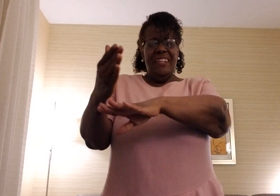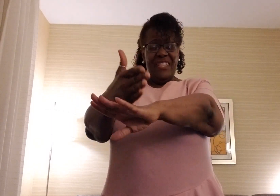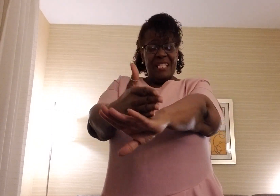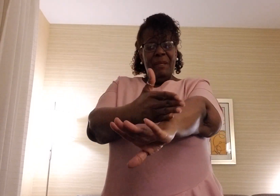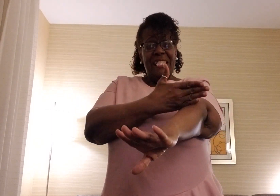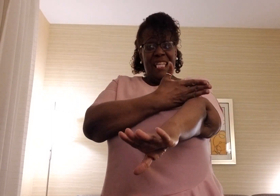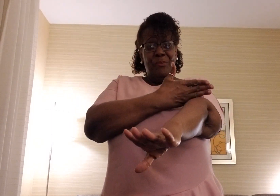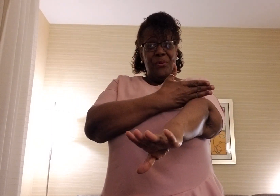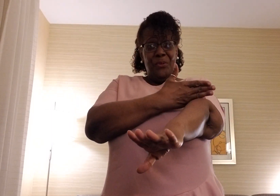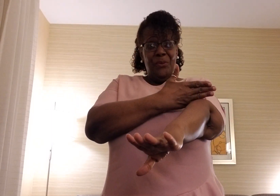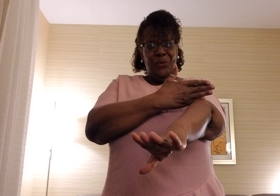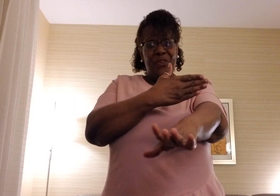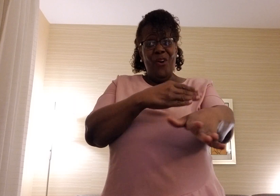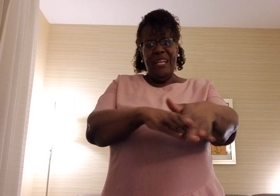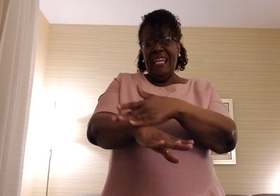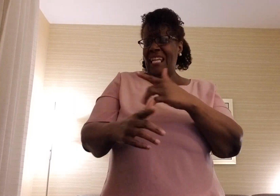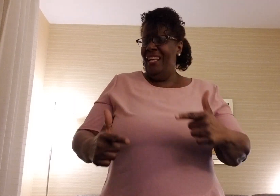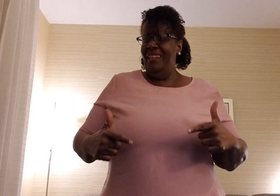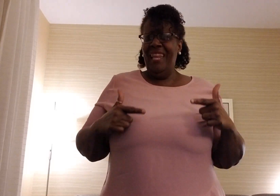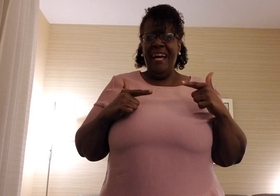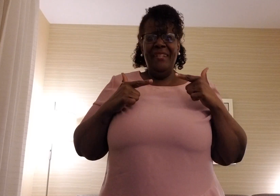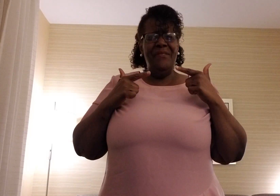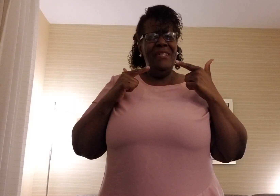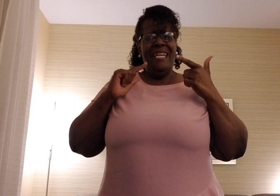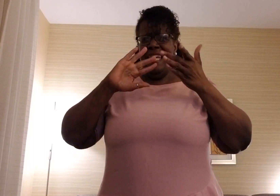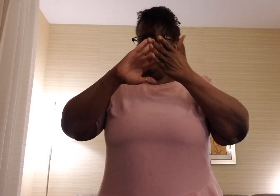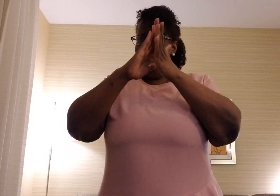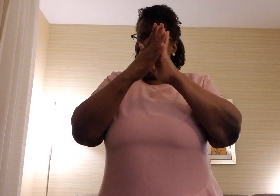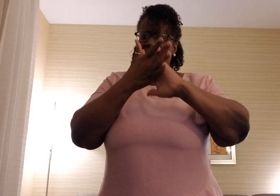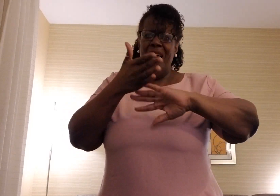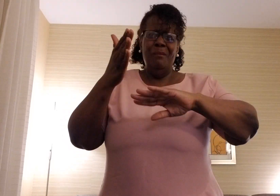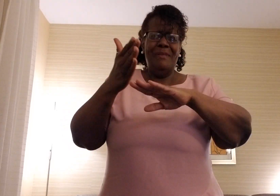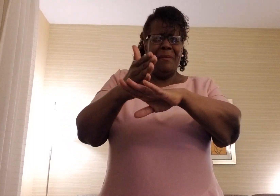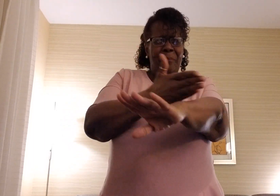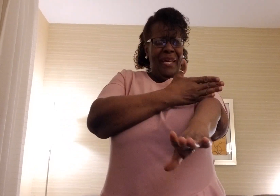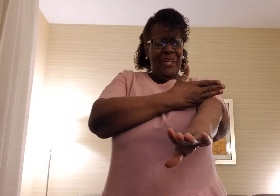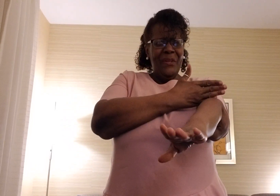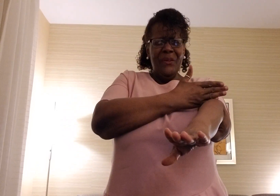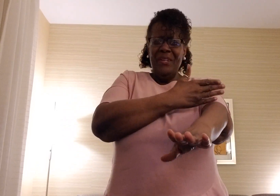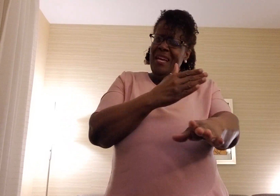This means improve, okay? Life becomes better.